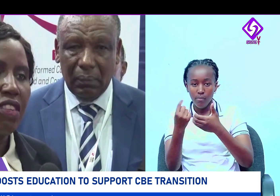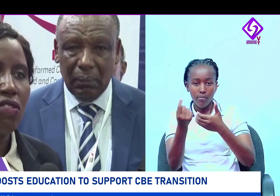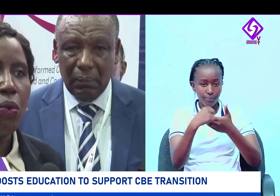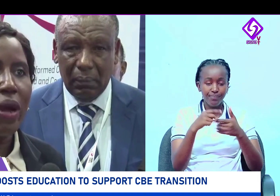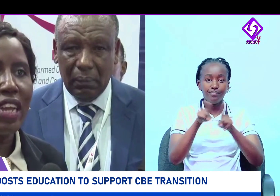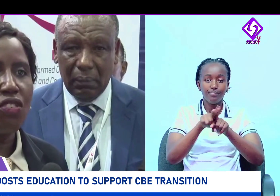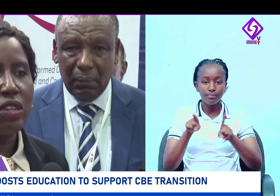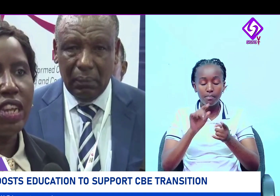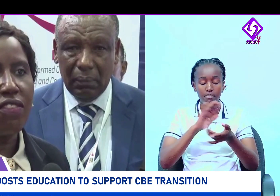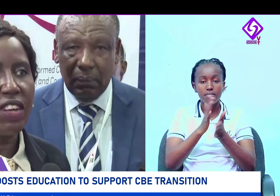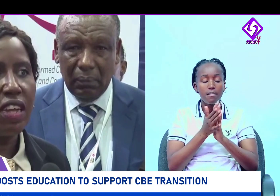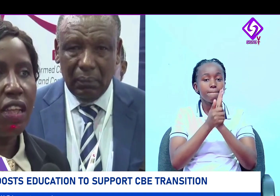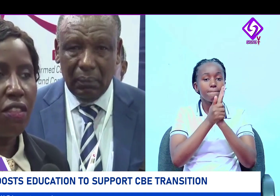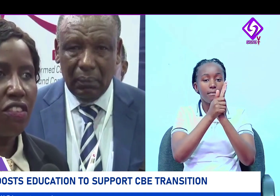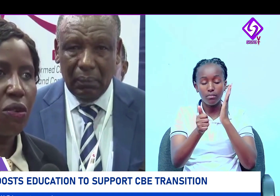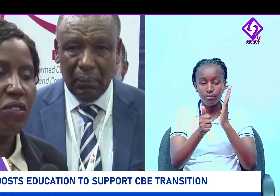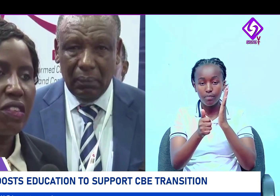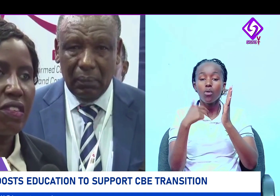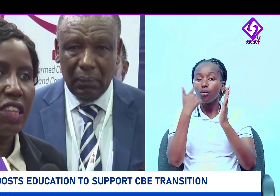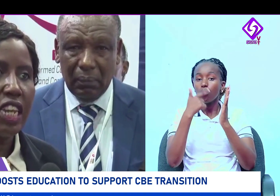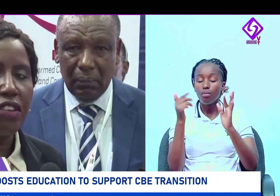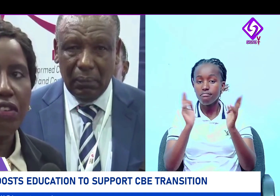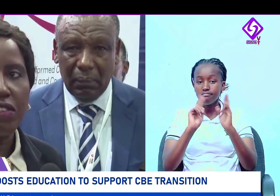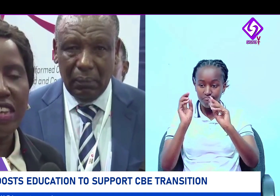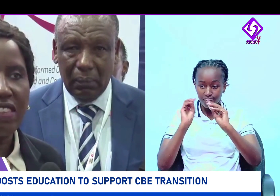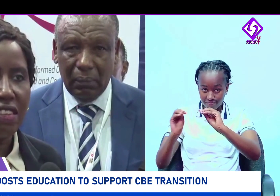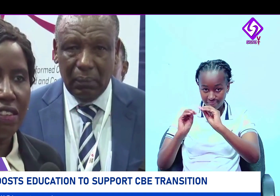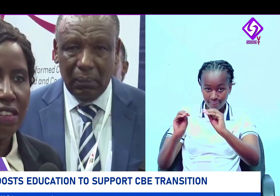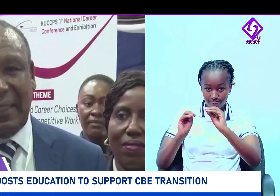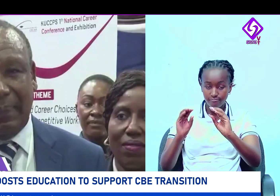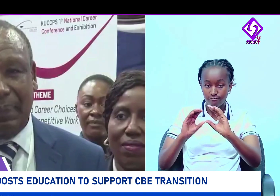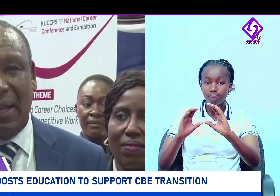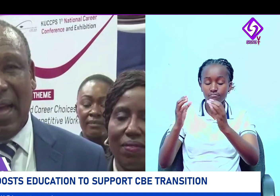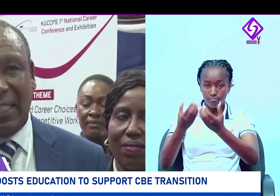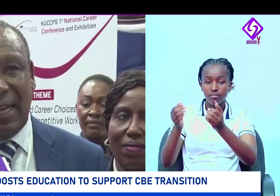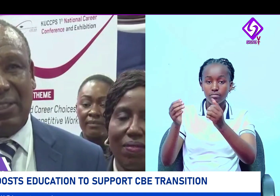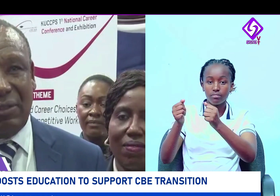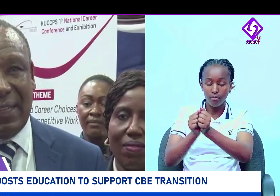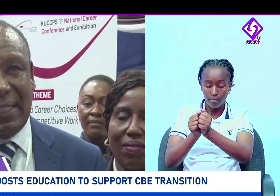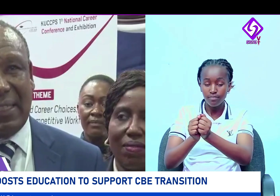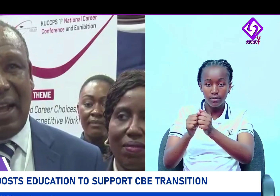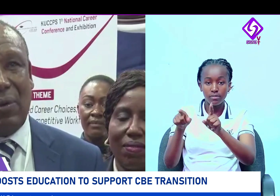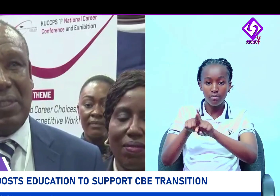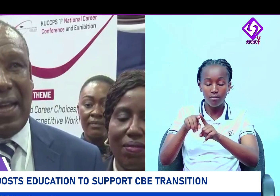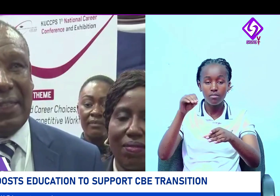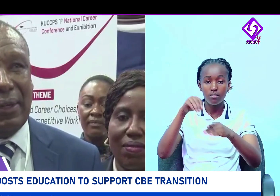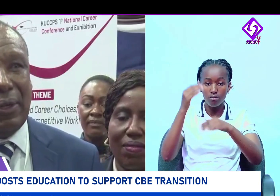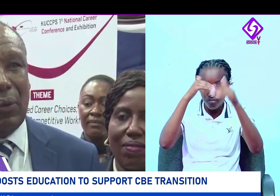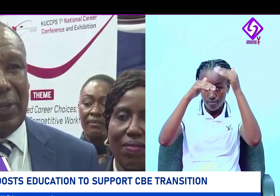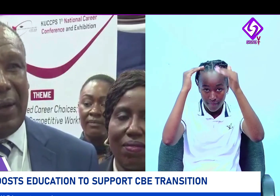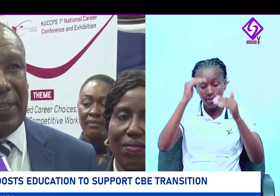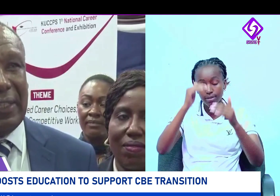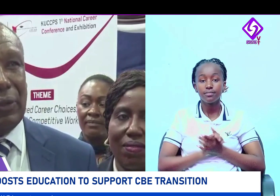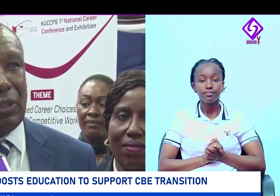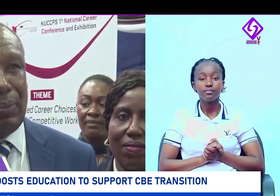is required to deliver these courses in our universities. As far as universities are concerned, we are already on top